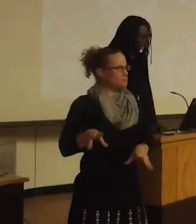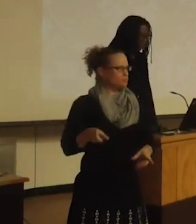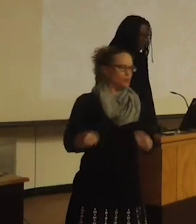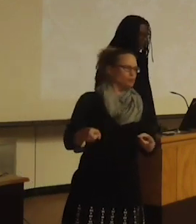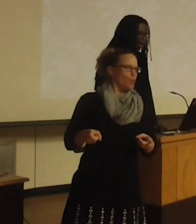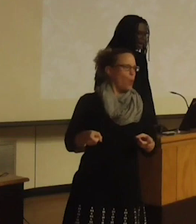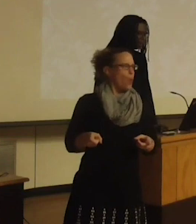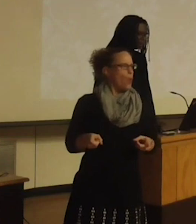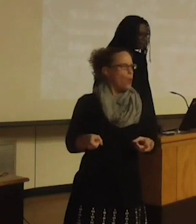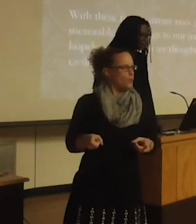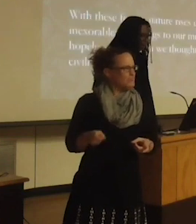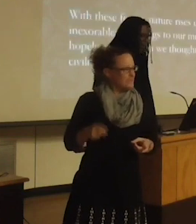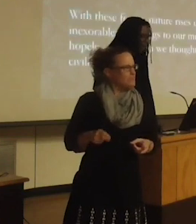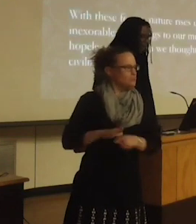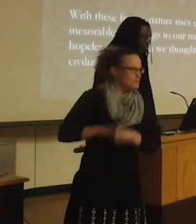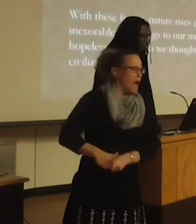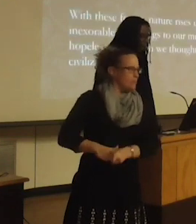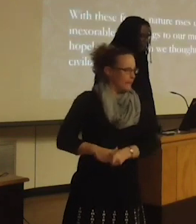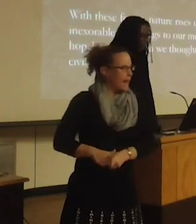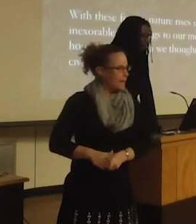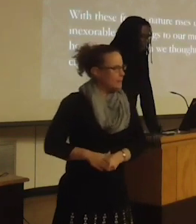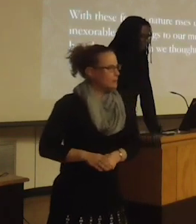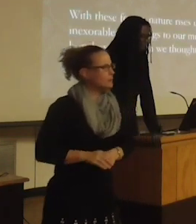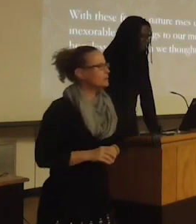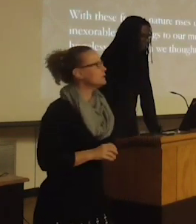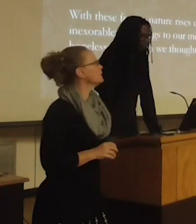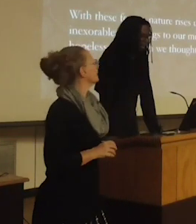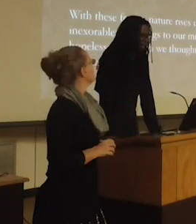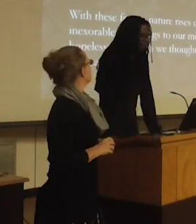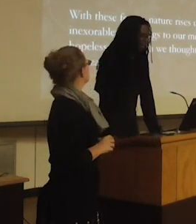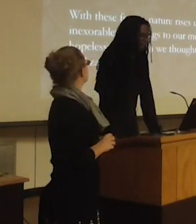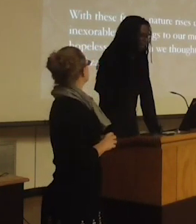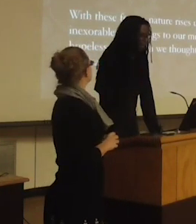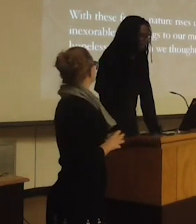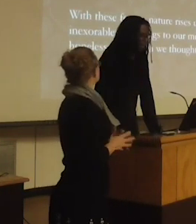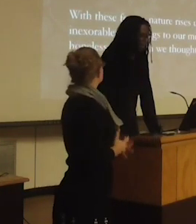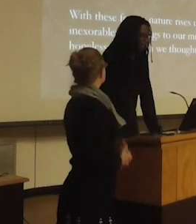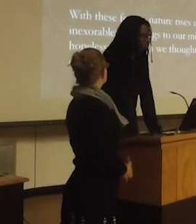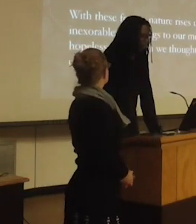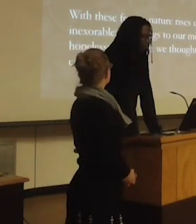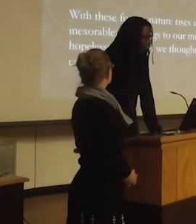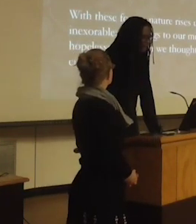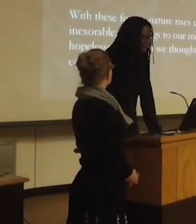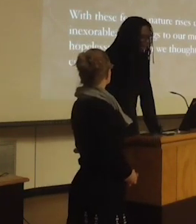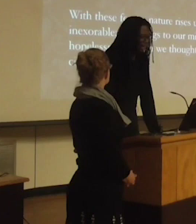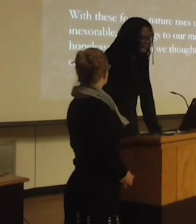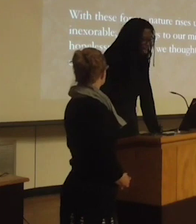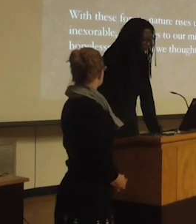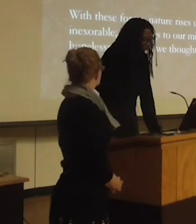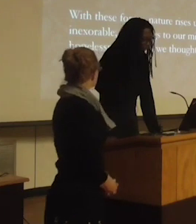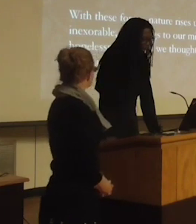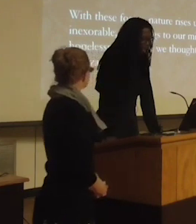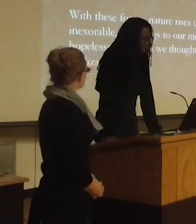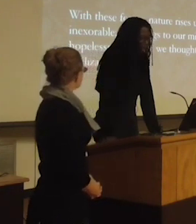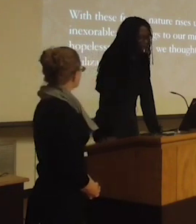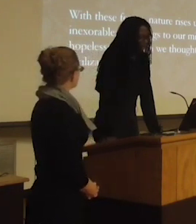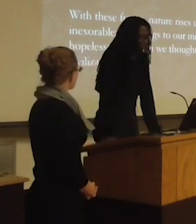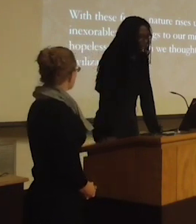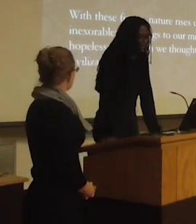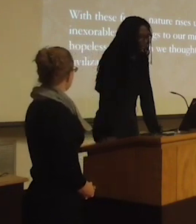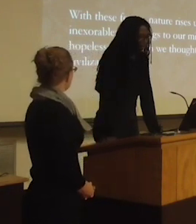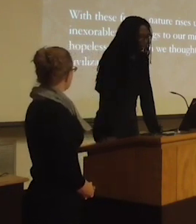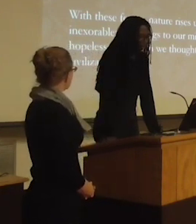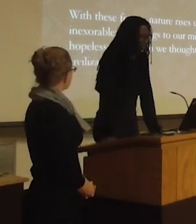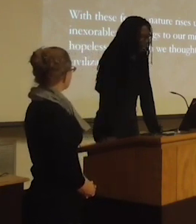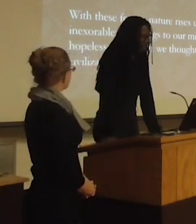and dominated by man. With these forces, nature rises up against us, majestic, cruel, and inexorable. She brings to